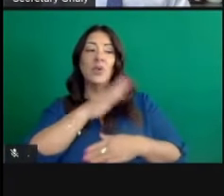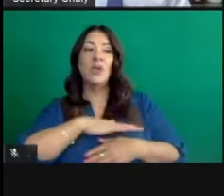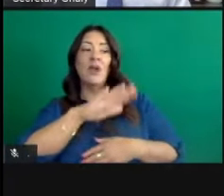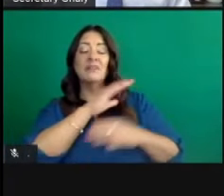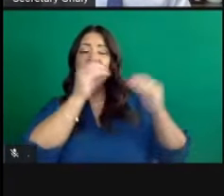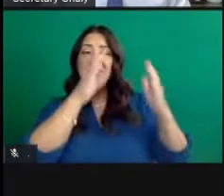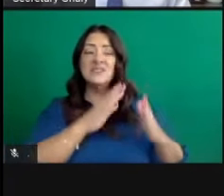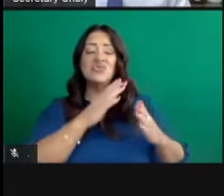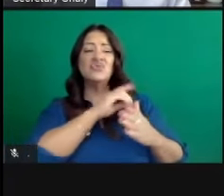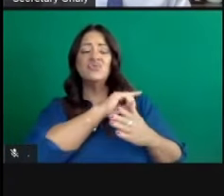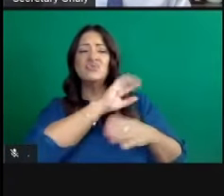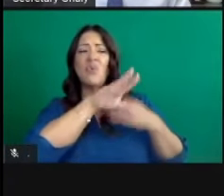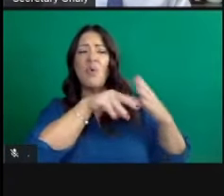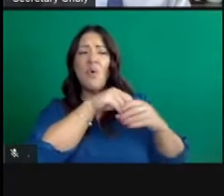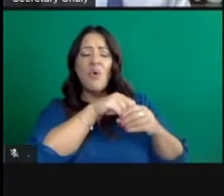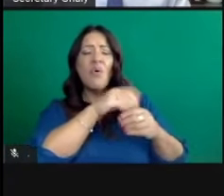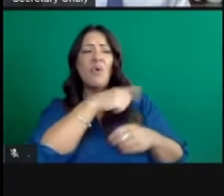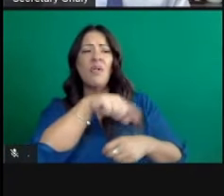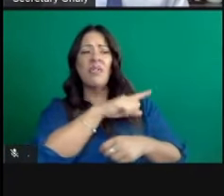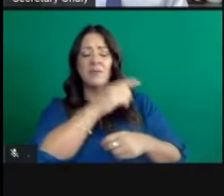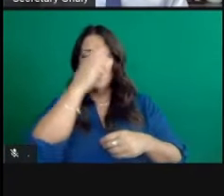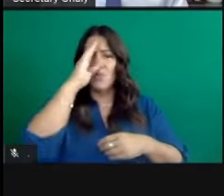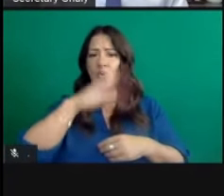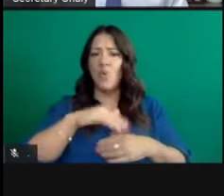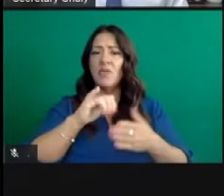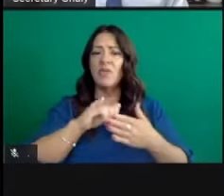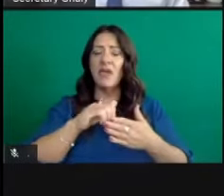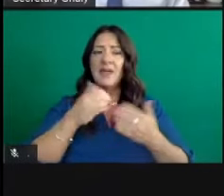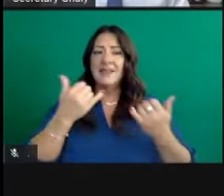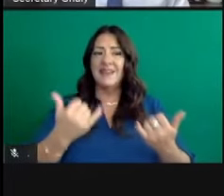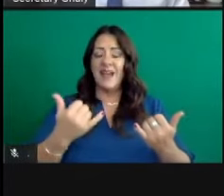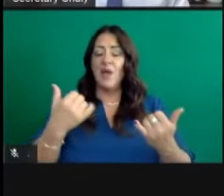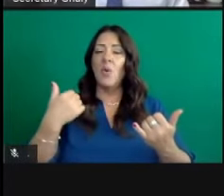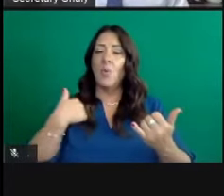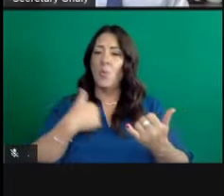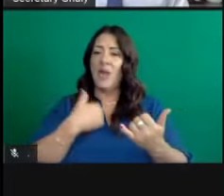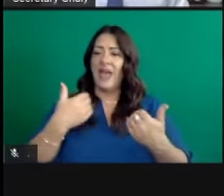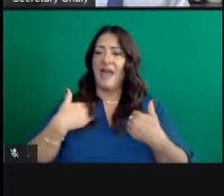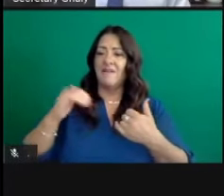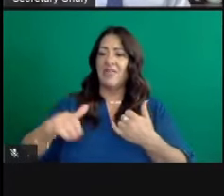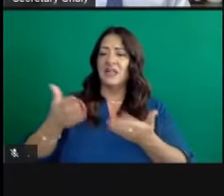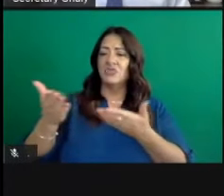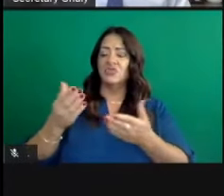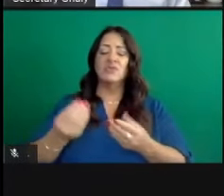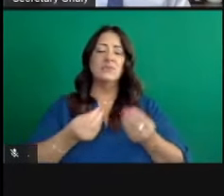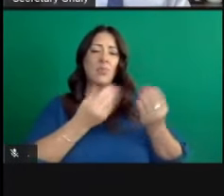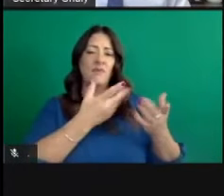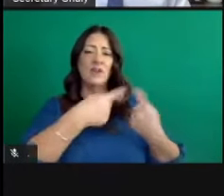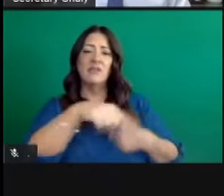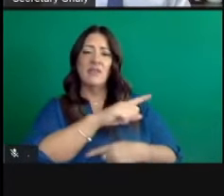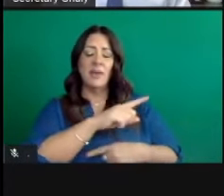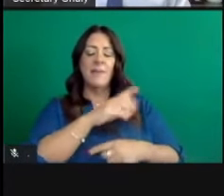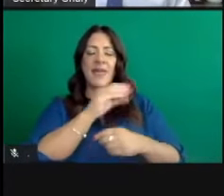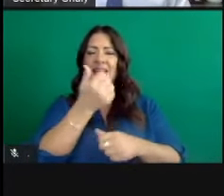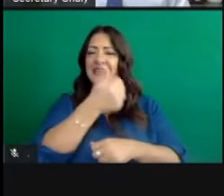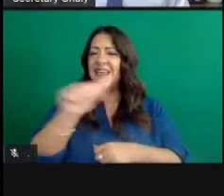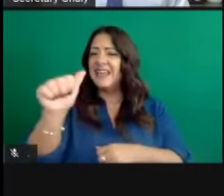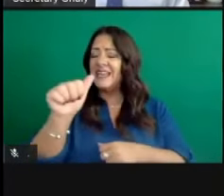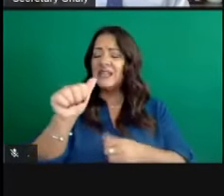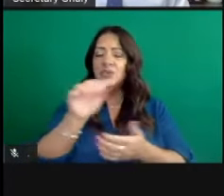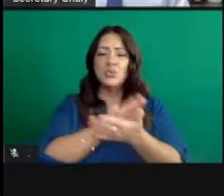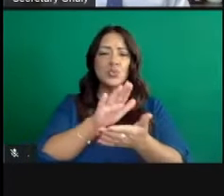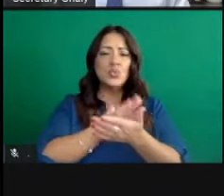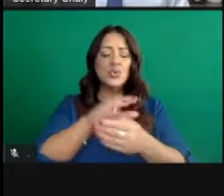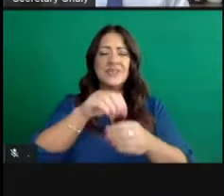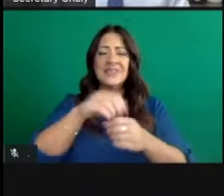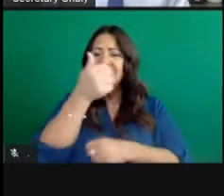make sure that this effort is not only available, but that those districts and counties take advantage of this